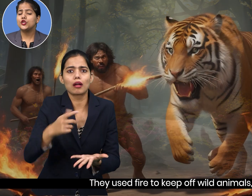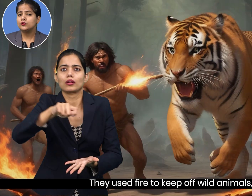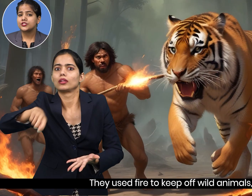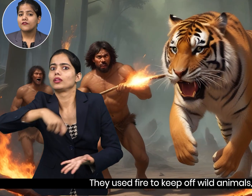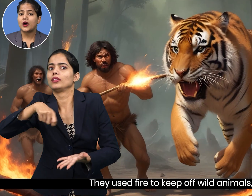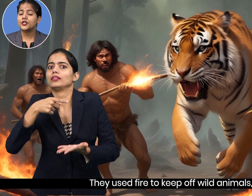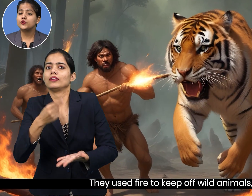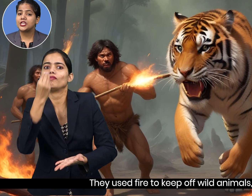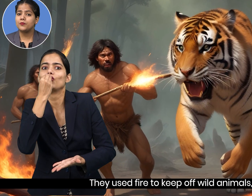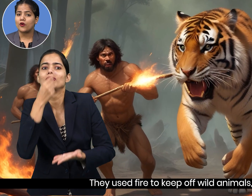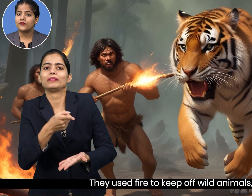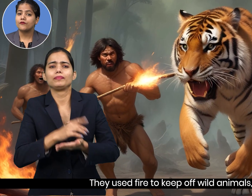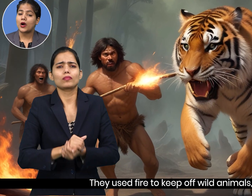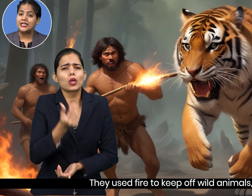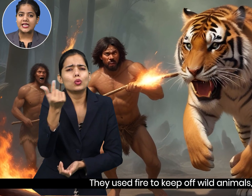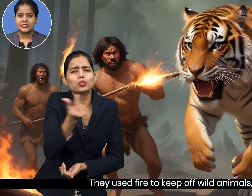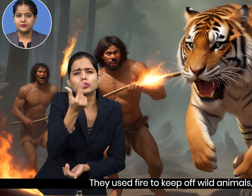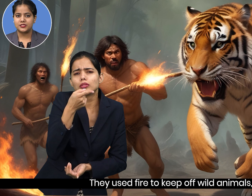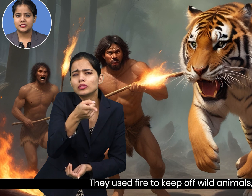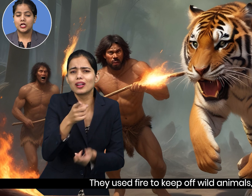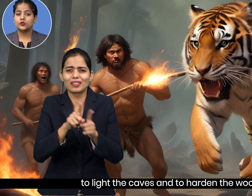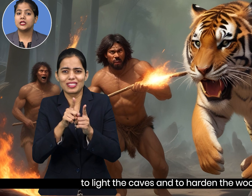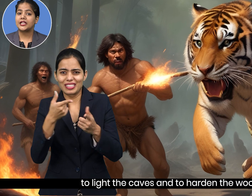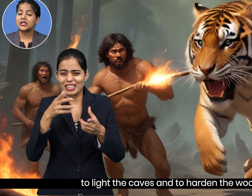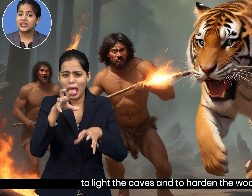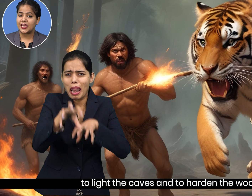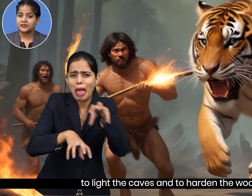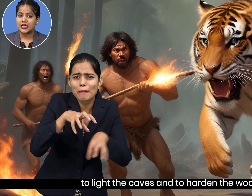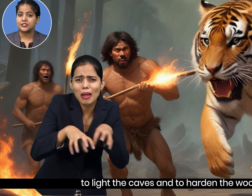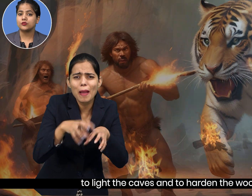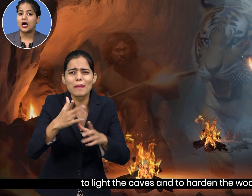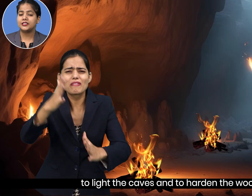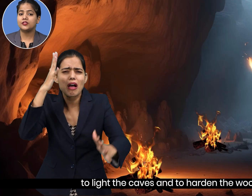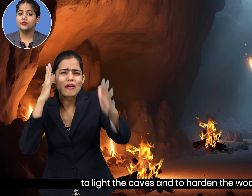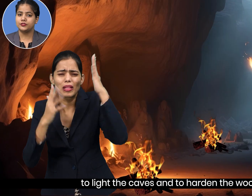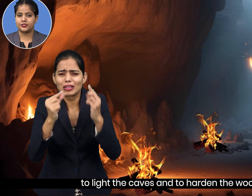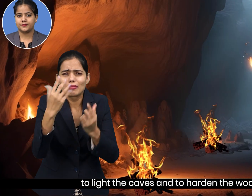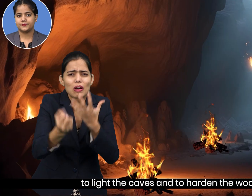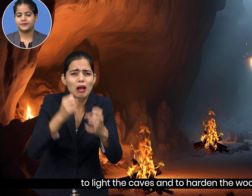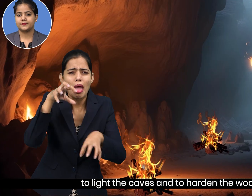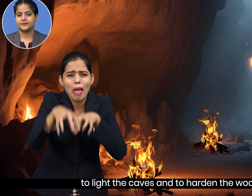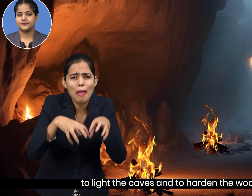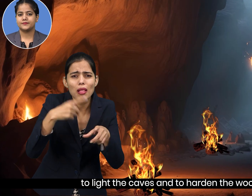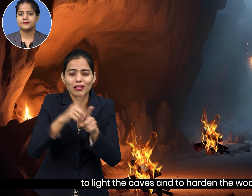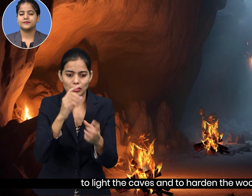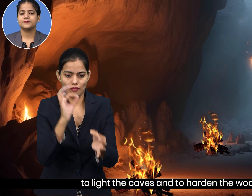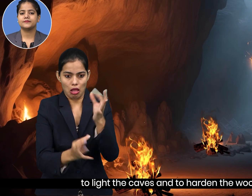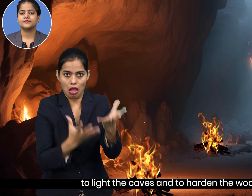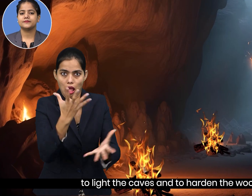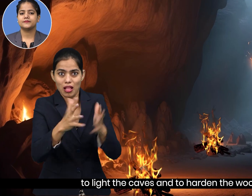They used fire to keep off wild animals, to light the caves and to harden the wood.